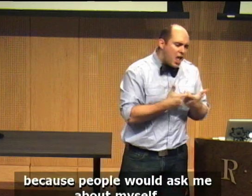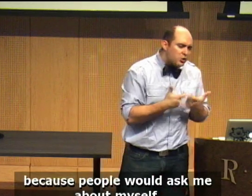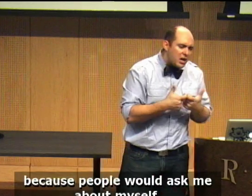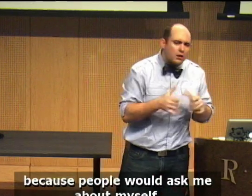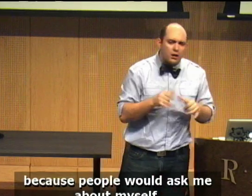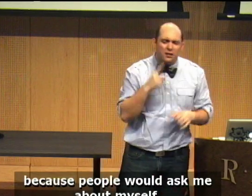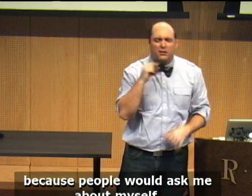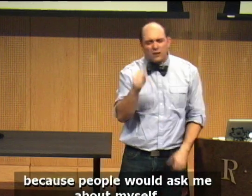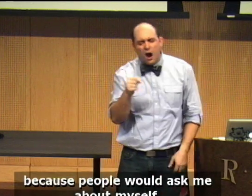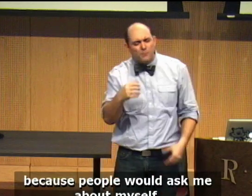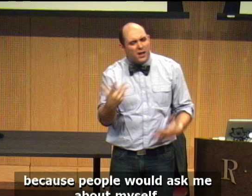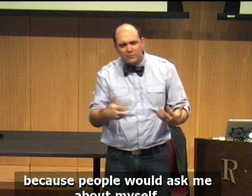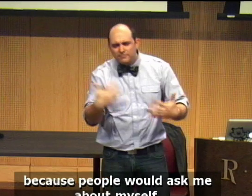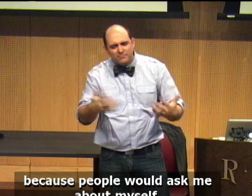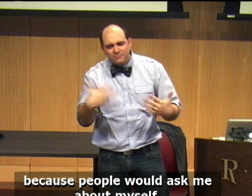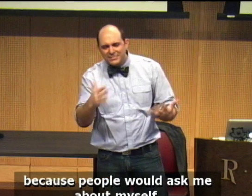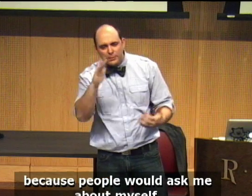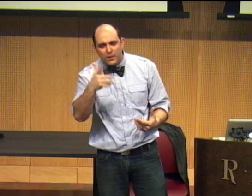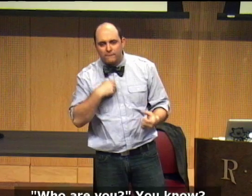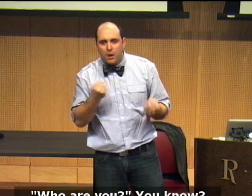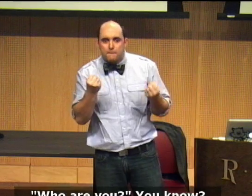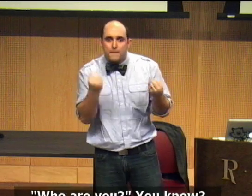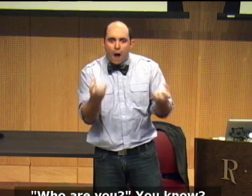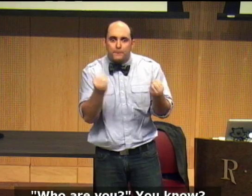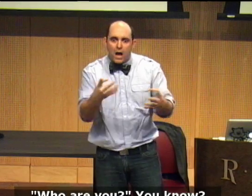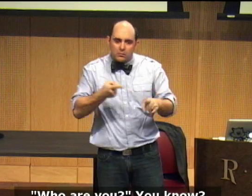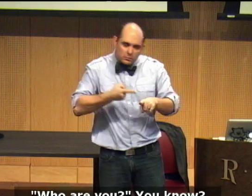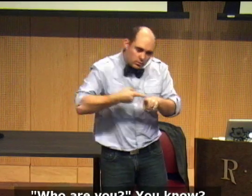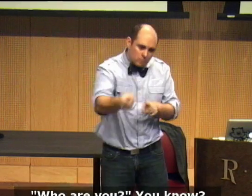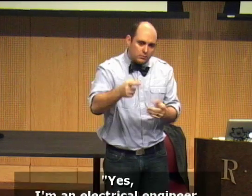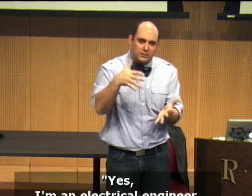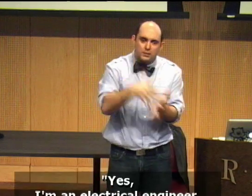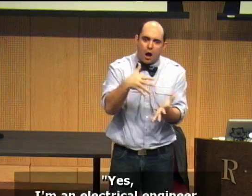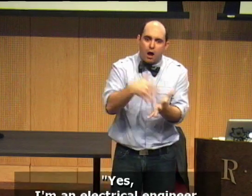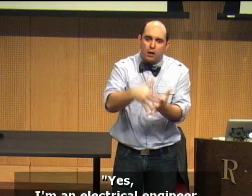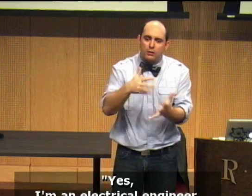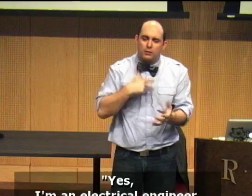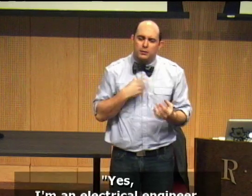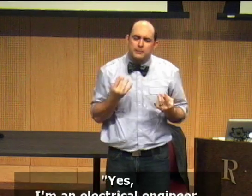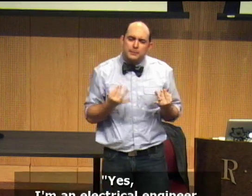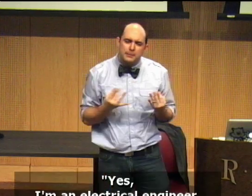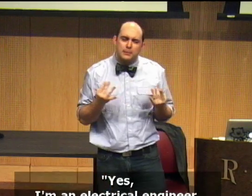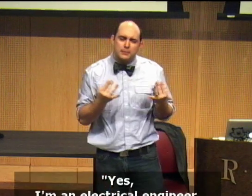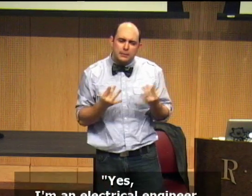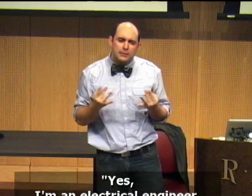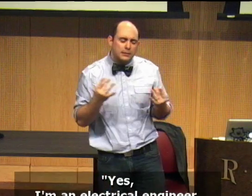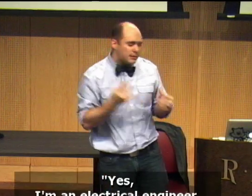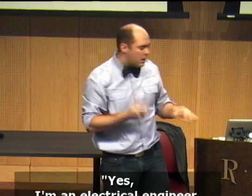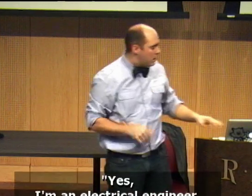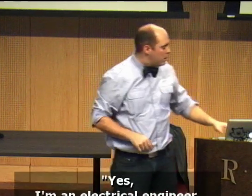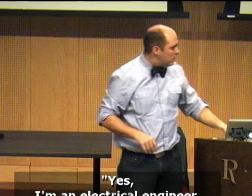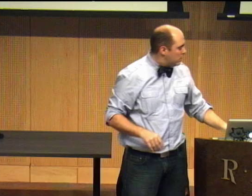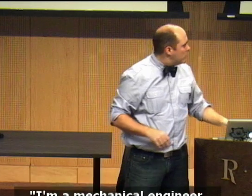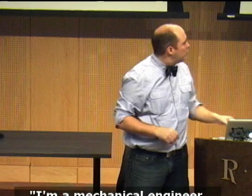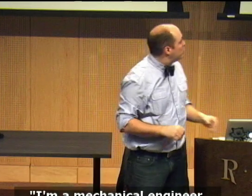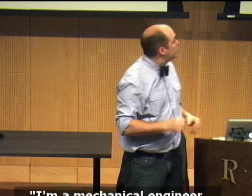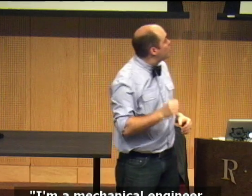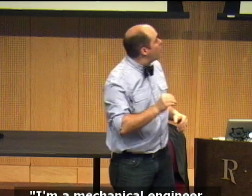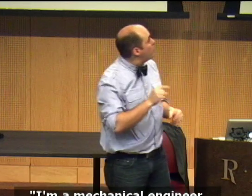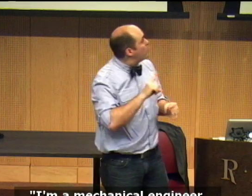about myself. Who are you? You know, yes, I'm a electrical engineer, I'm a mechanical